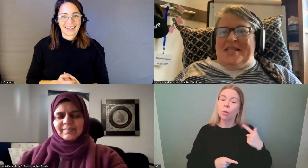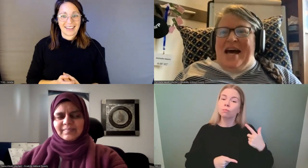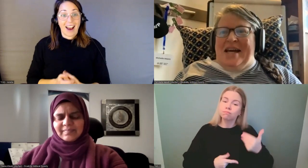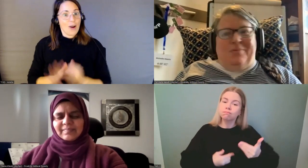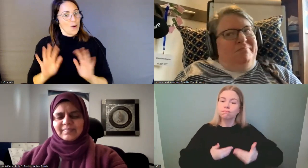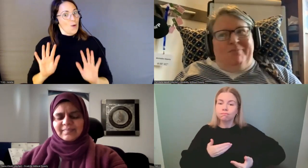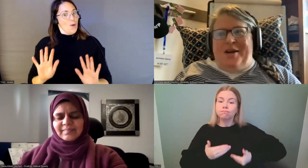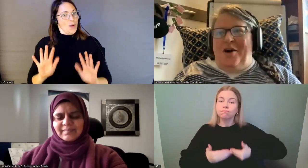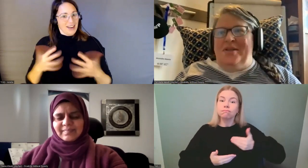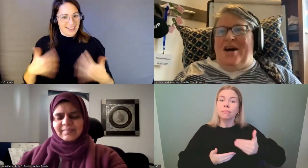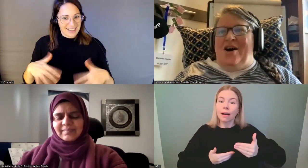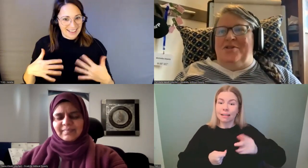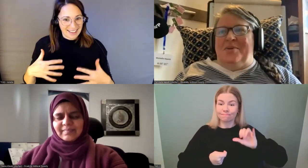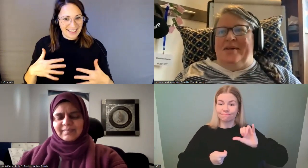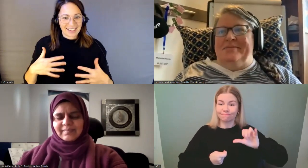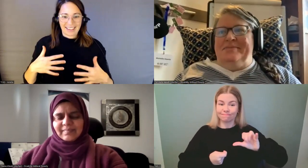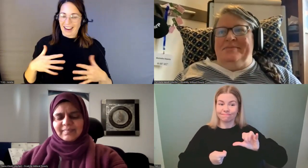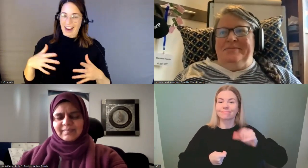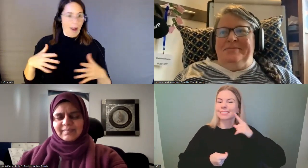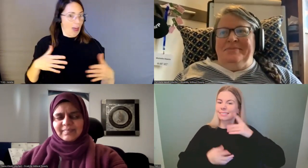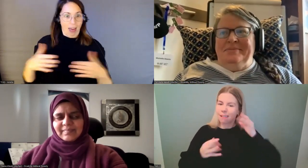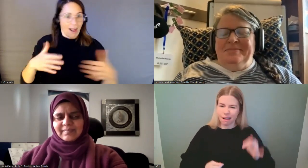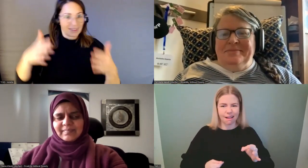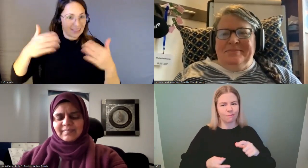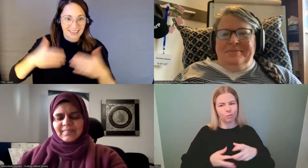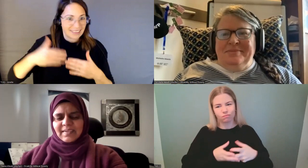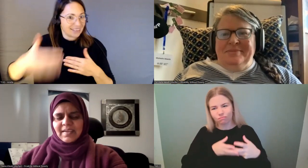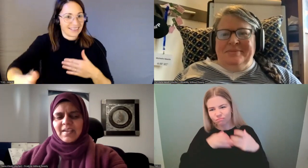once we decide we're going to Ottawa.